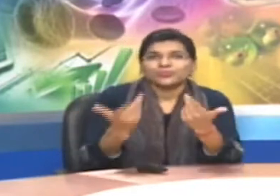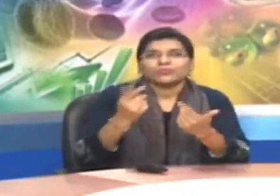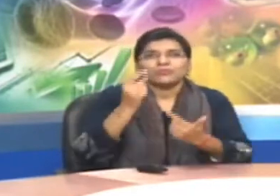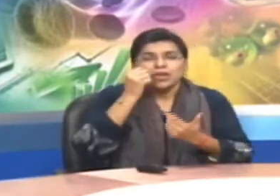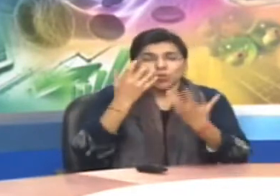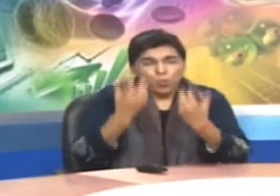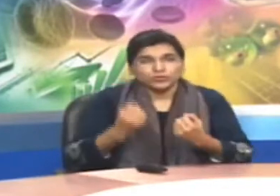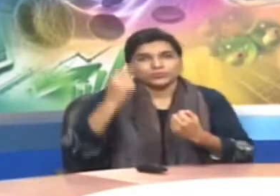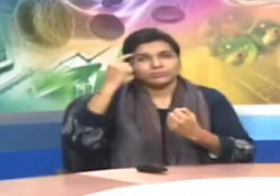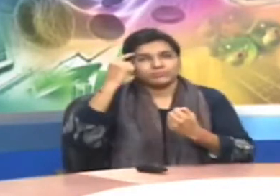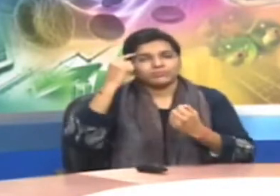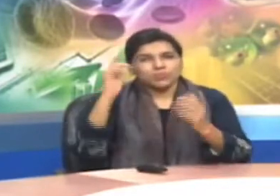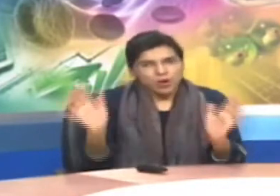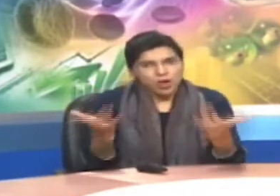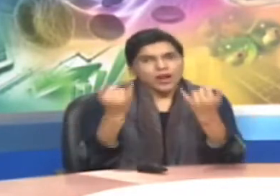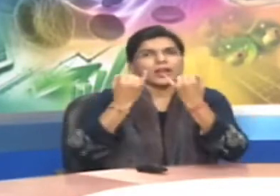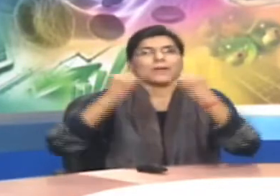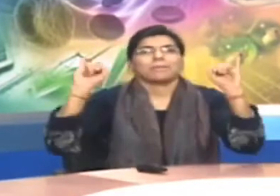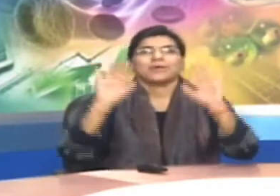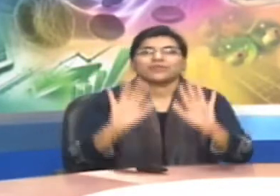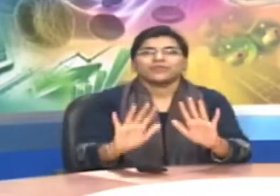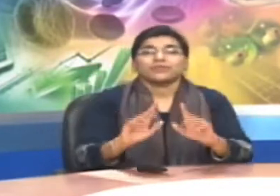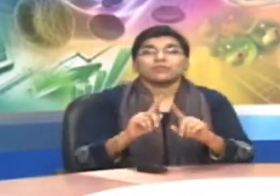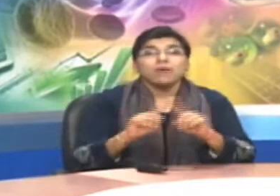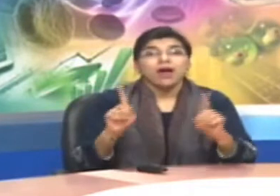the immediate premises.